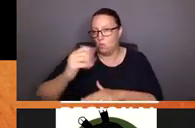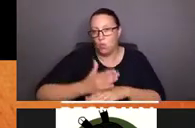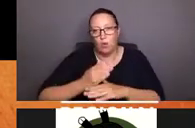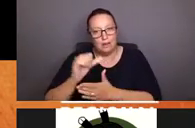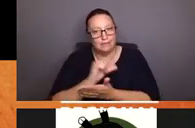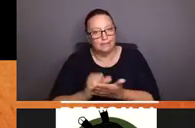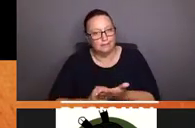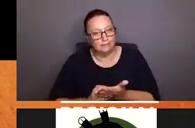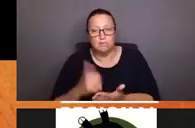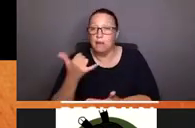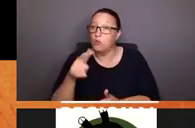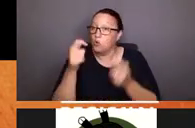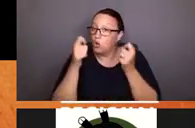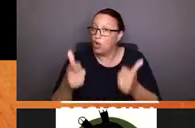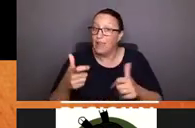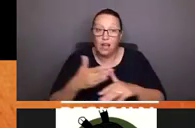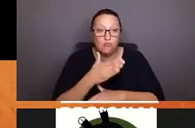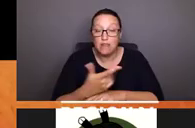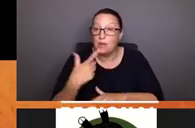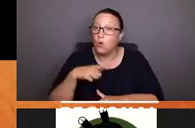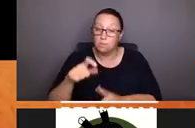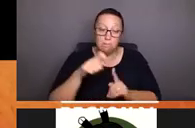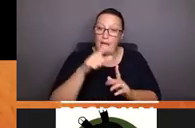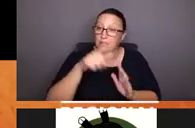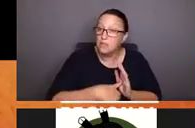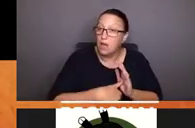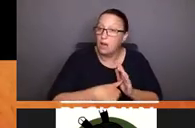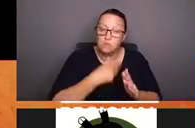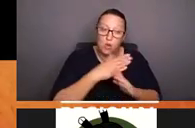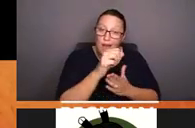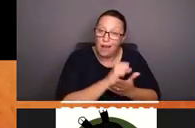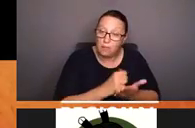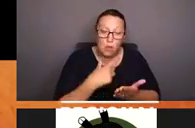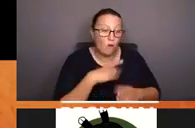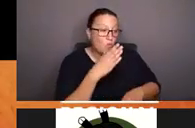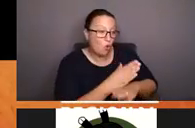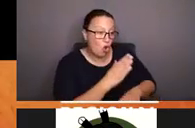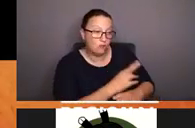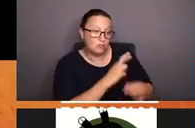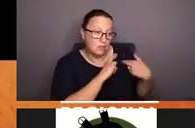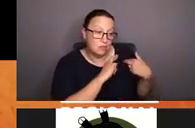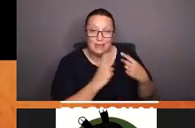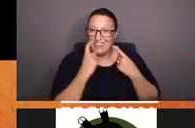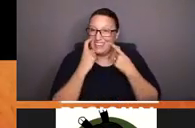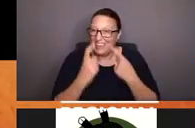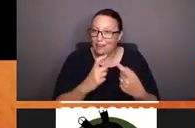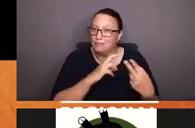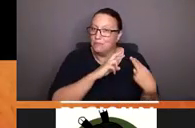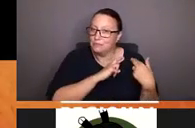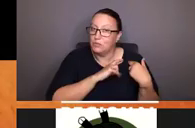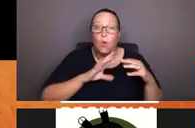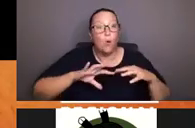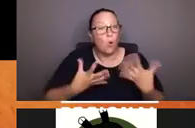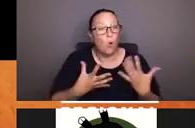early career because you've been working on your practice part-time due to work or caring responsibilities. Alternatively, you may be